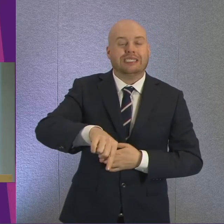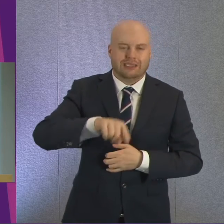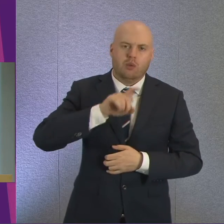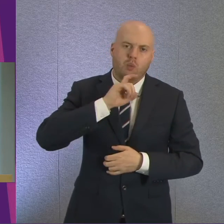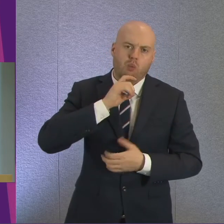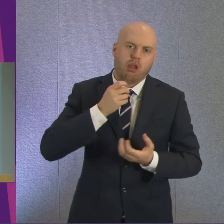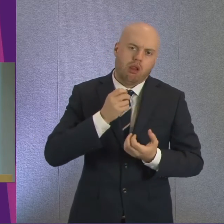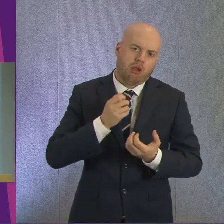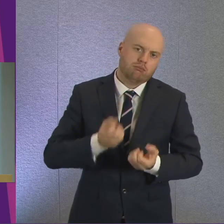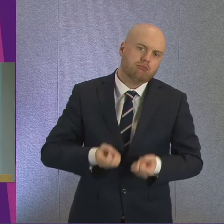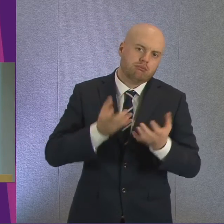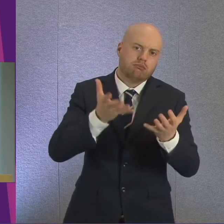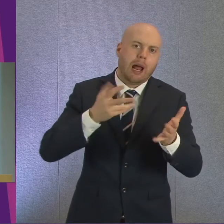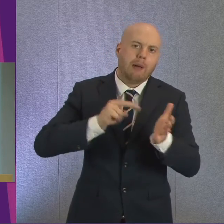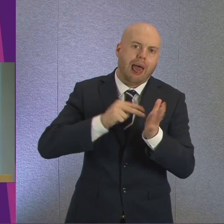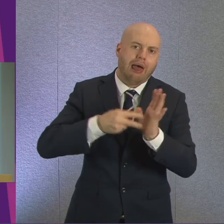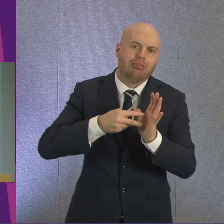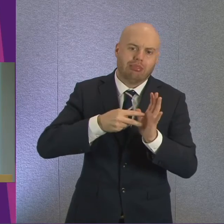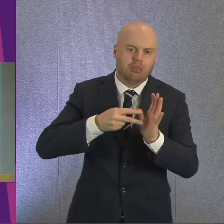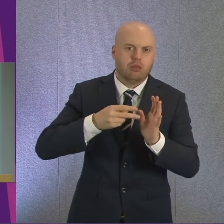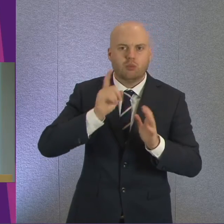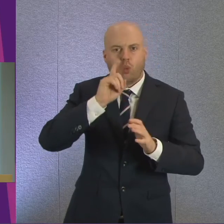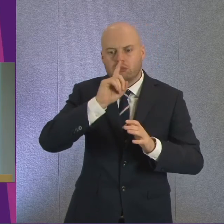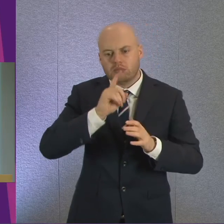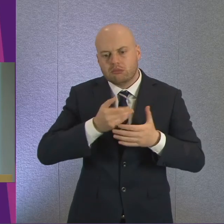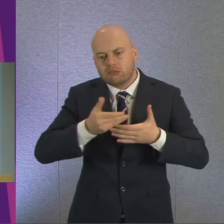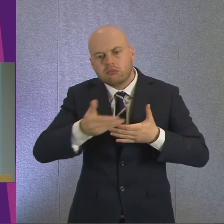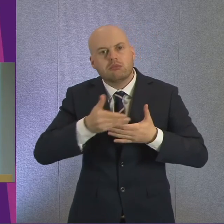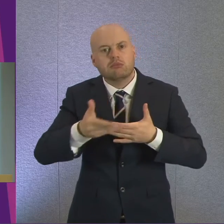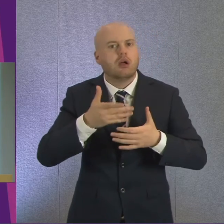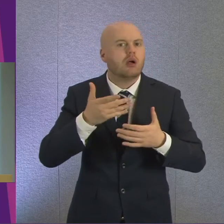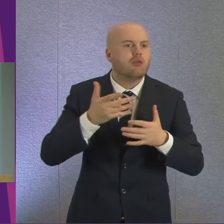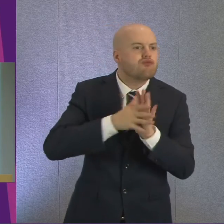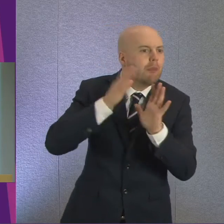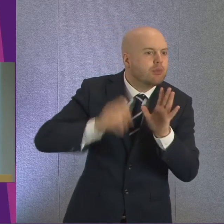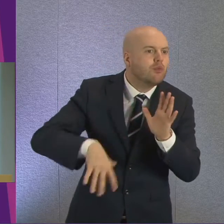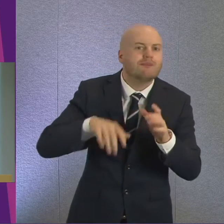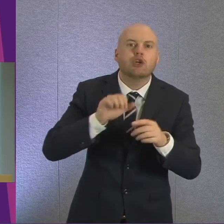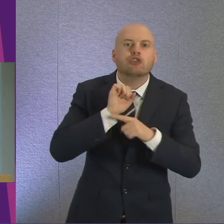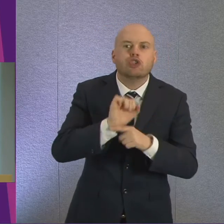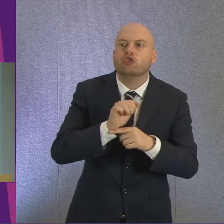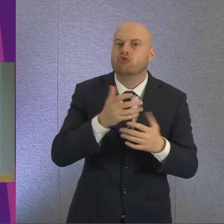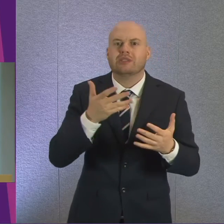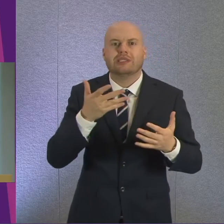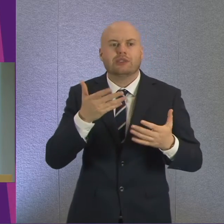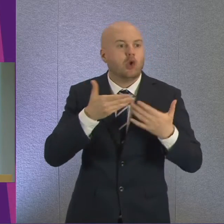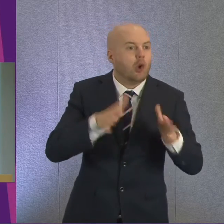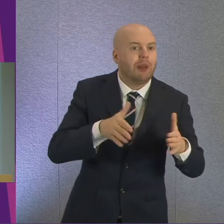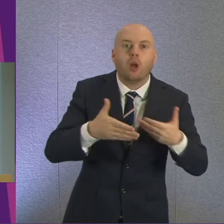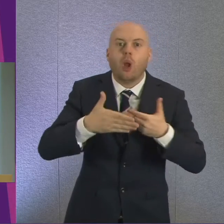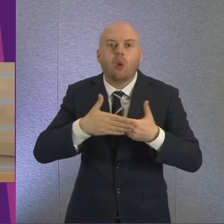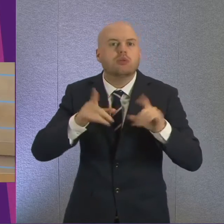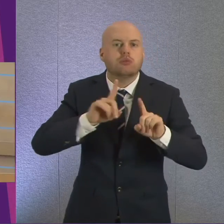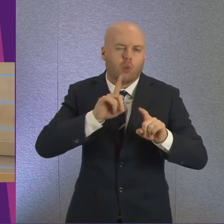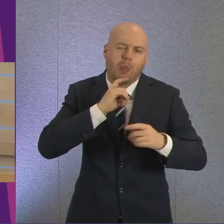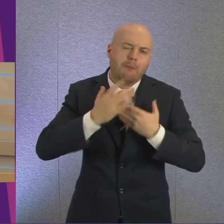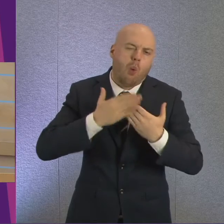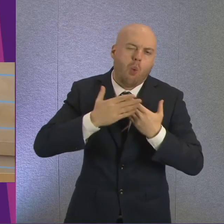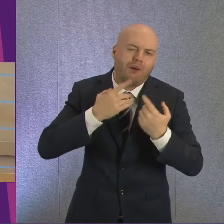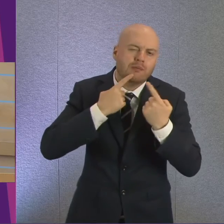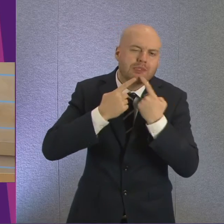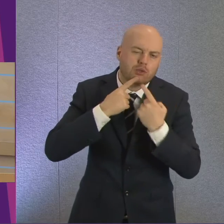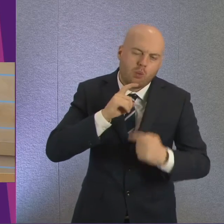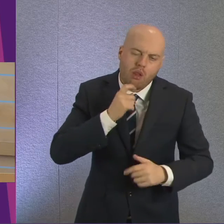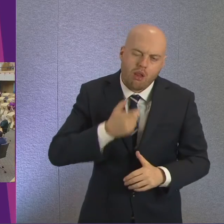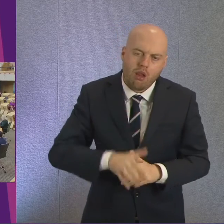of removing some of the restrictions that we currently face, what needs to happen for those restrictions to be lifted. And Neil